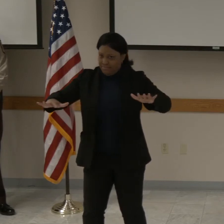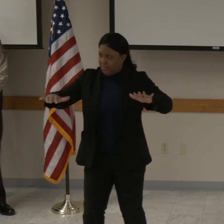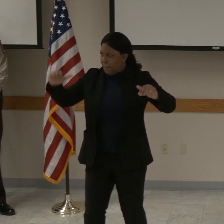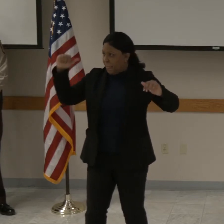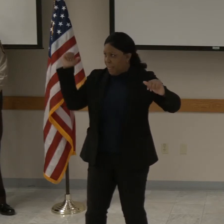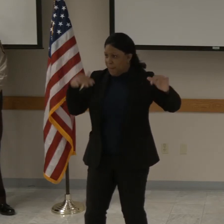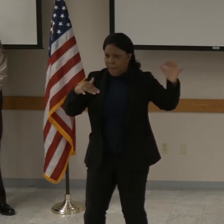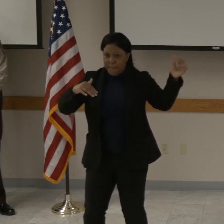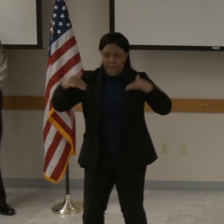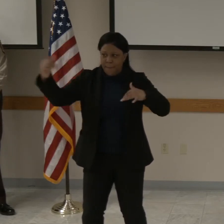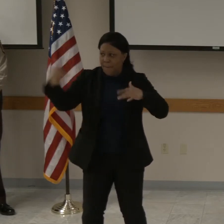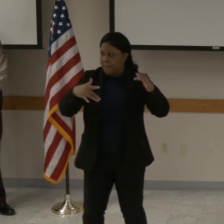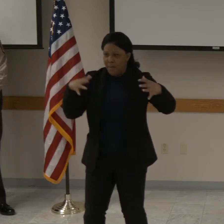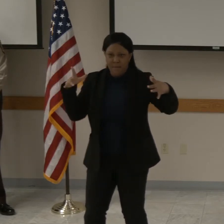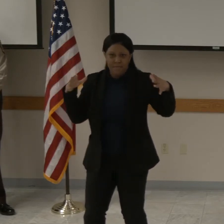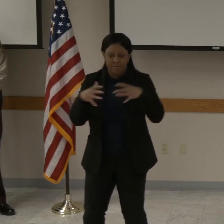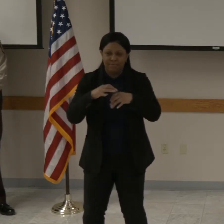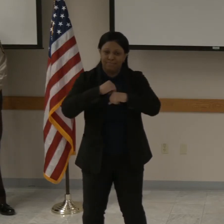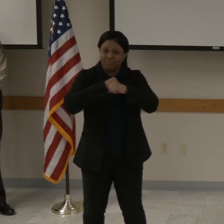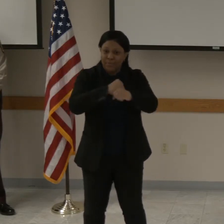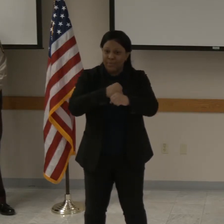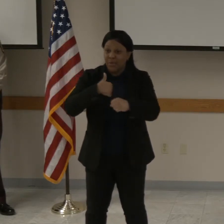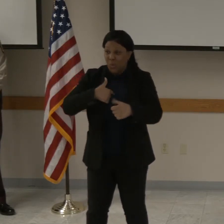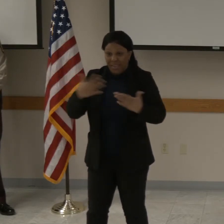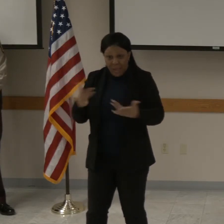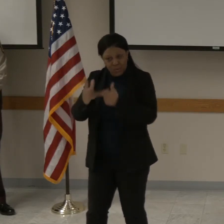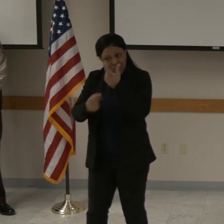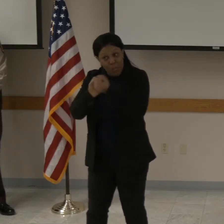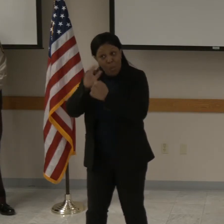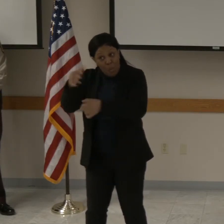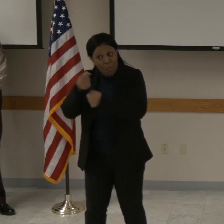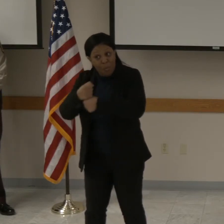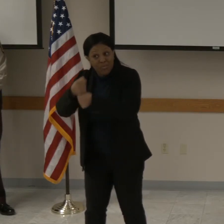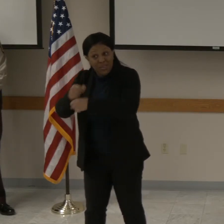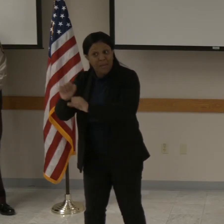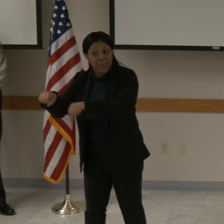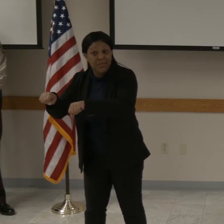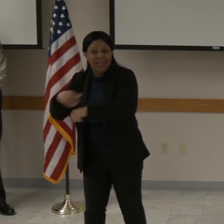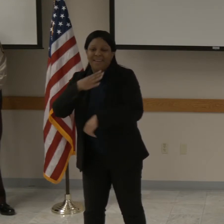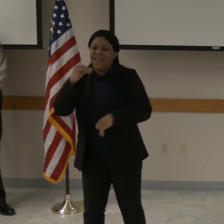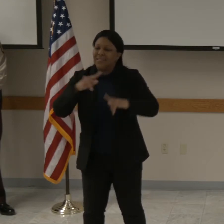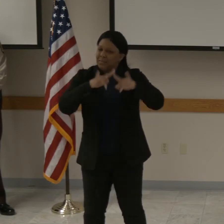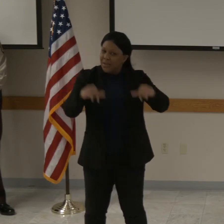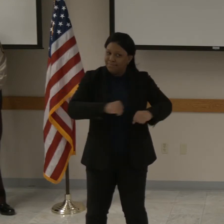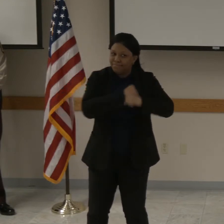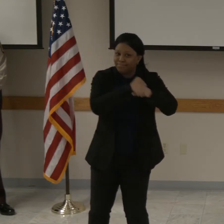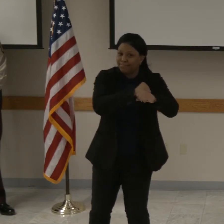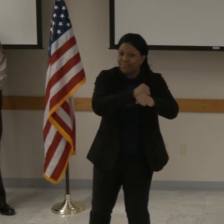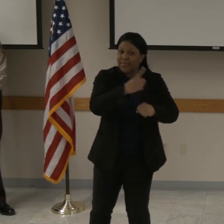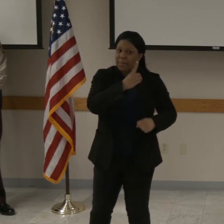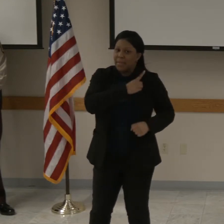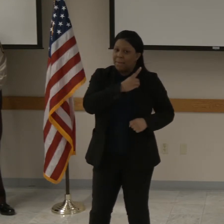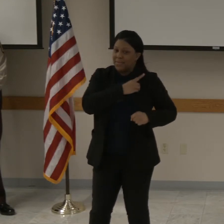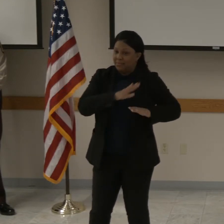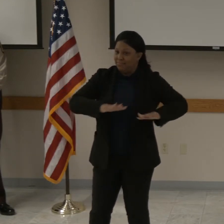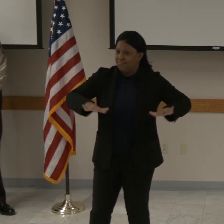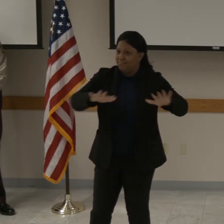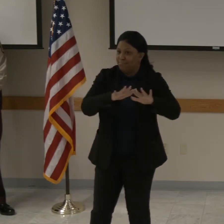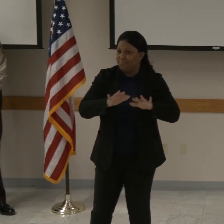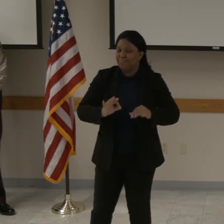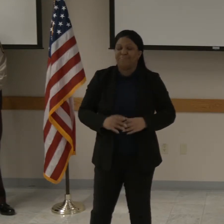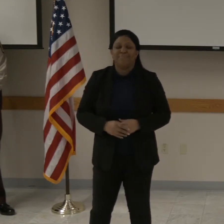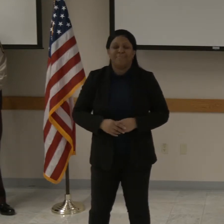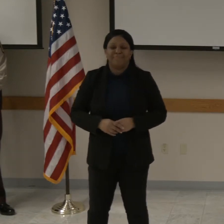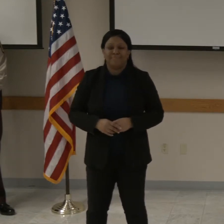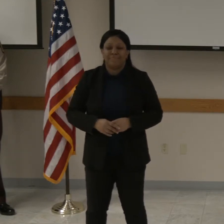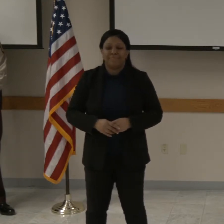and that we are going to protect the Twin Cities. As part of that plan, the state has been asked to